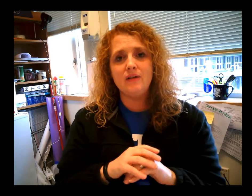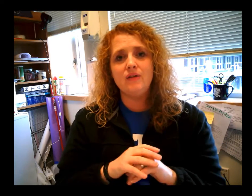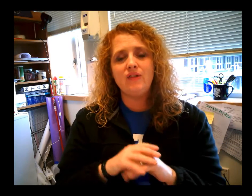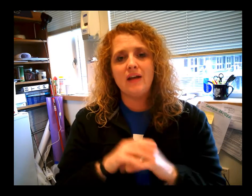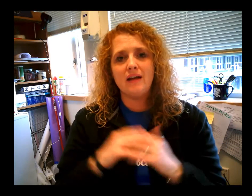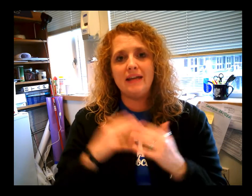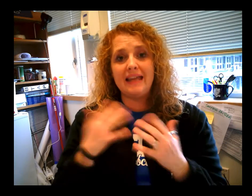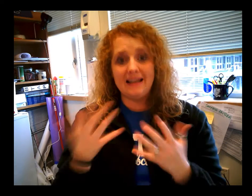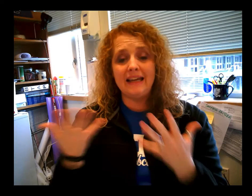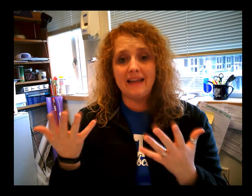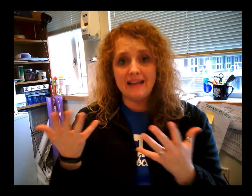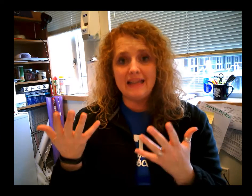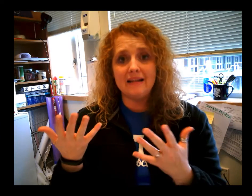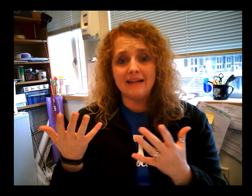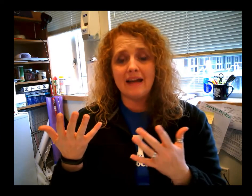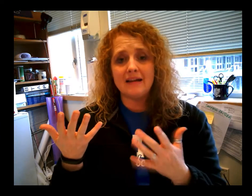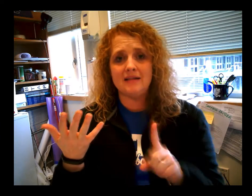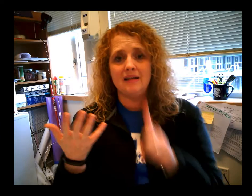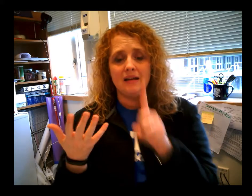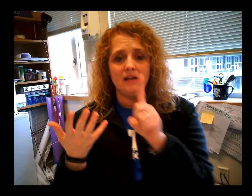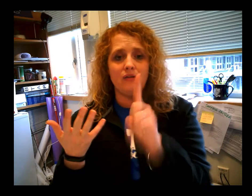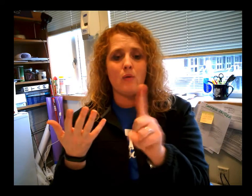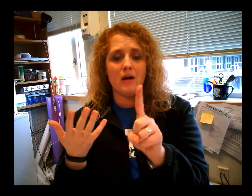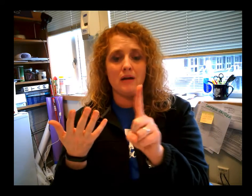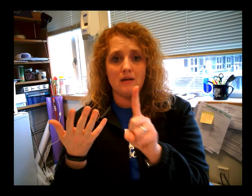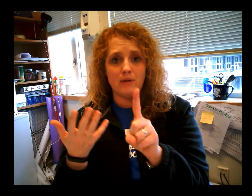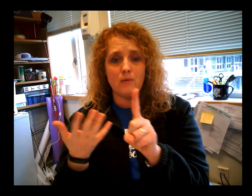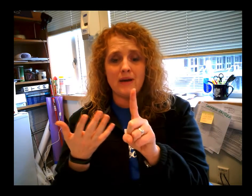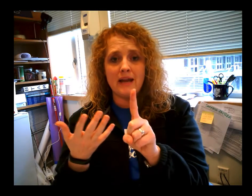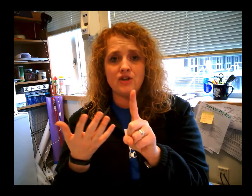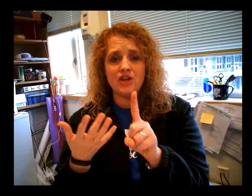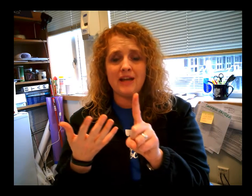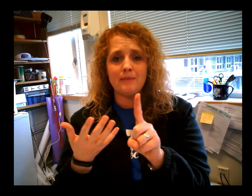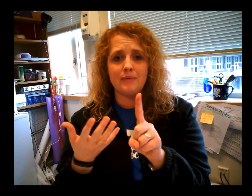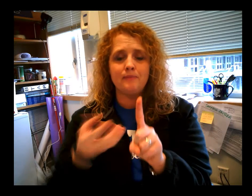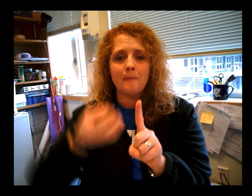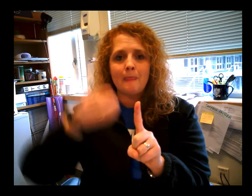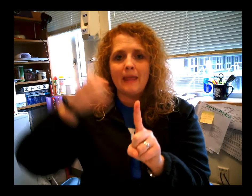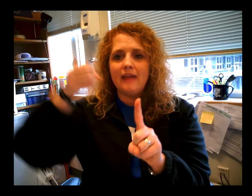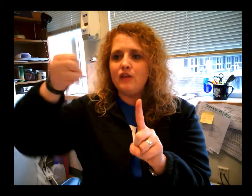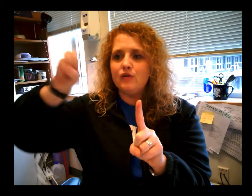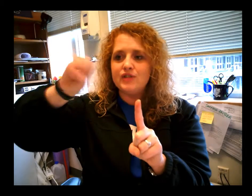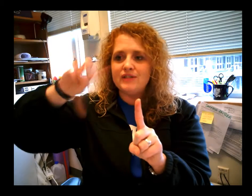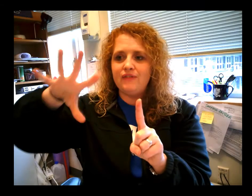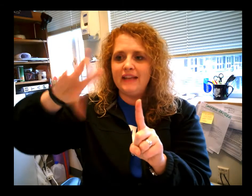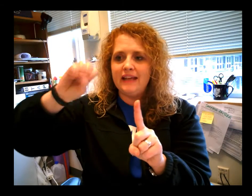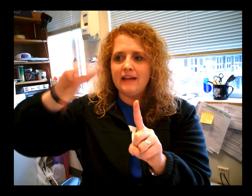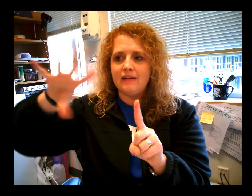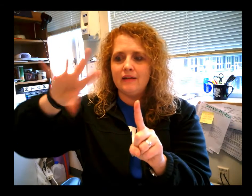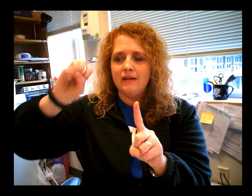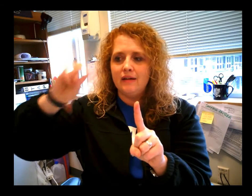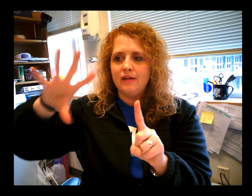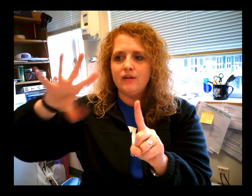is getting yelled at is one hand shape, and then you're just flicking your